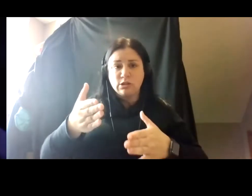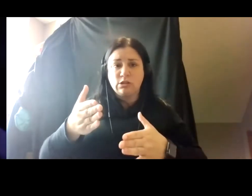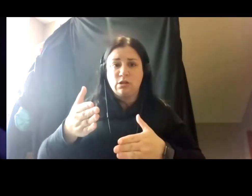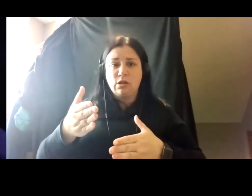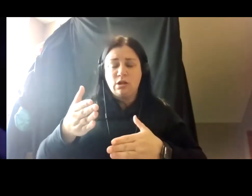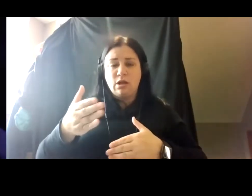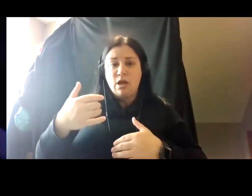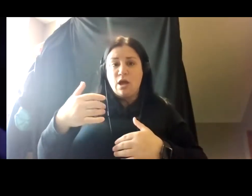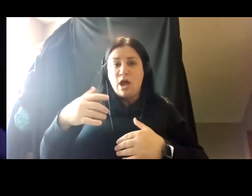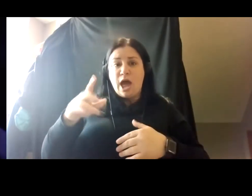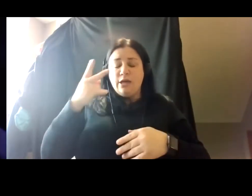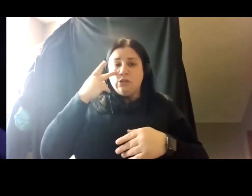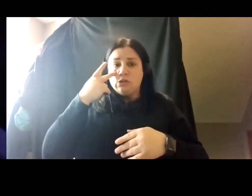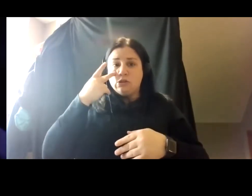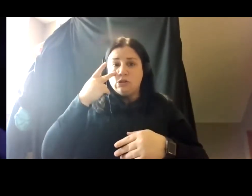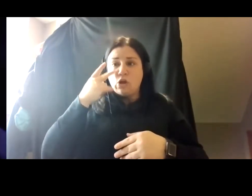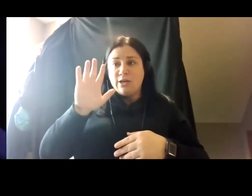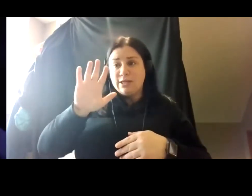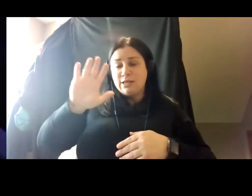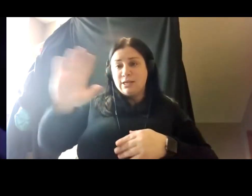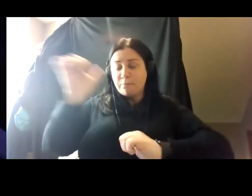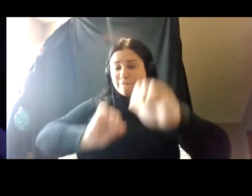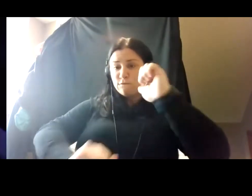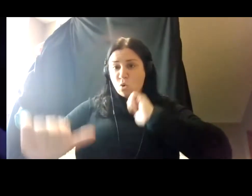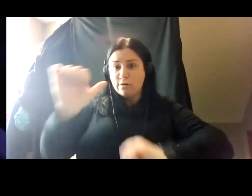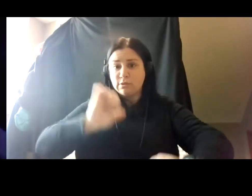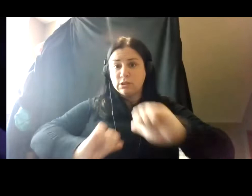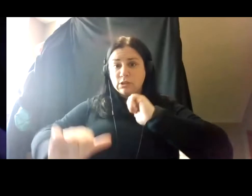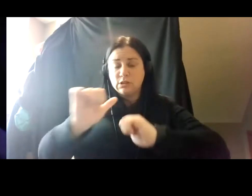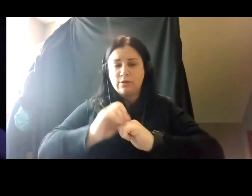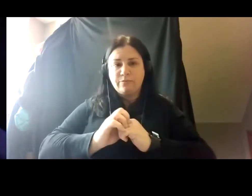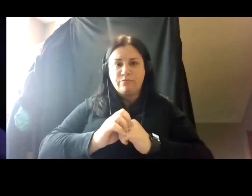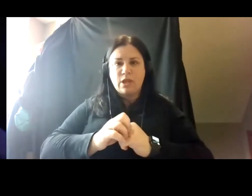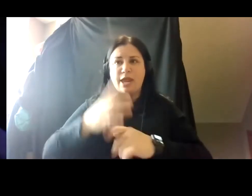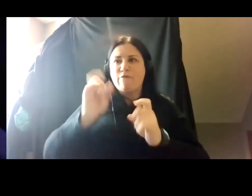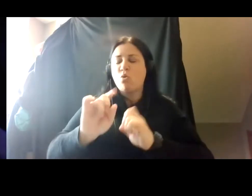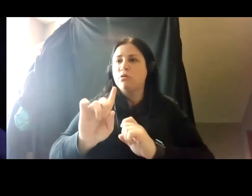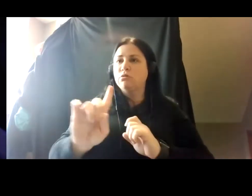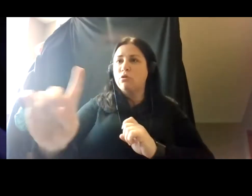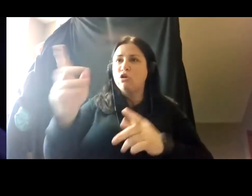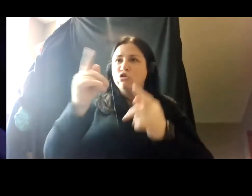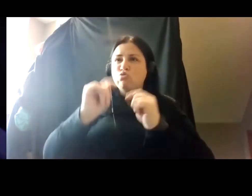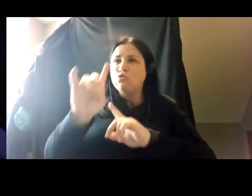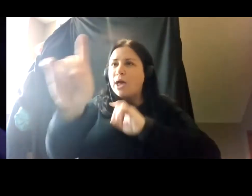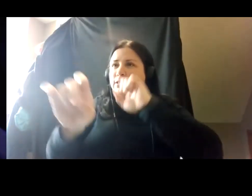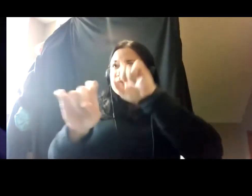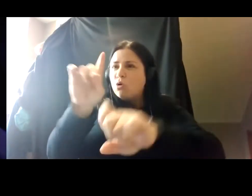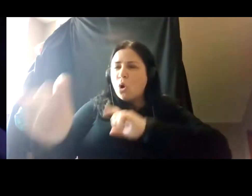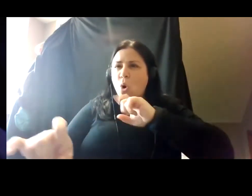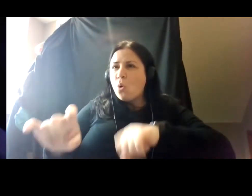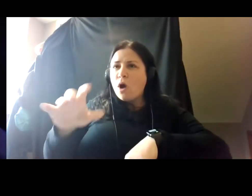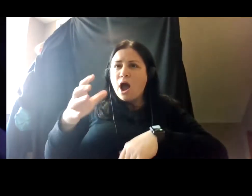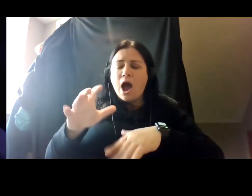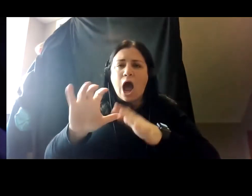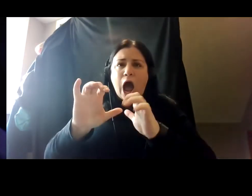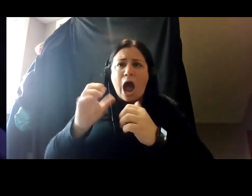and I went to see his event and his performance. And afterwards, everybody went up to him and was trying to pick his brain. How did you do this? What can I get from